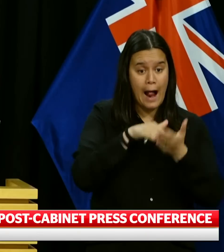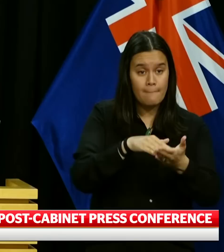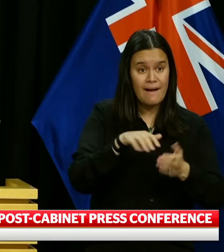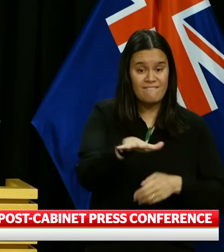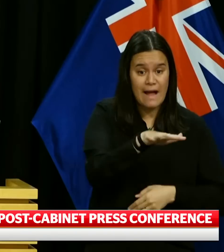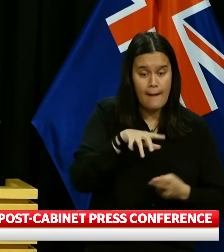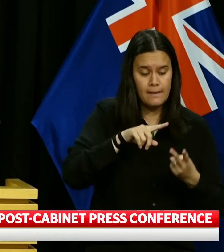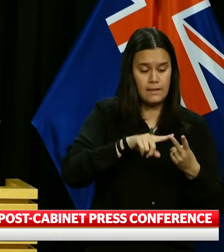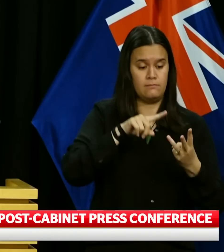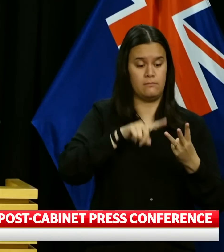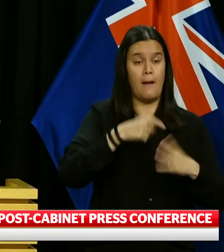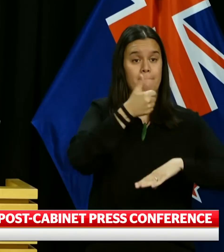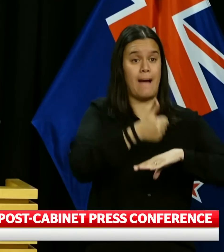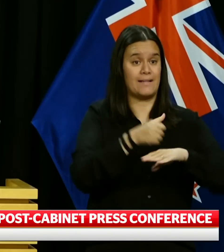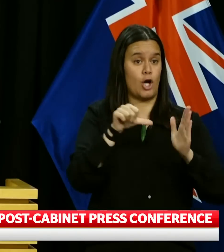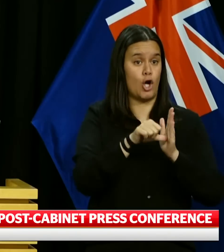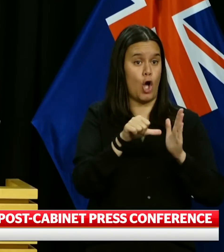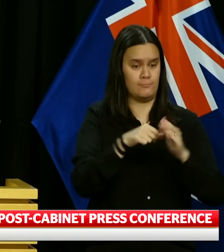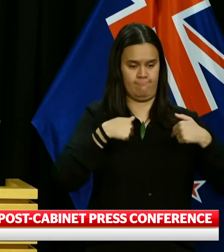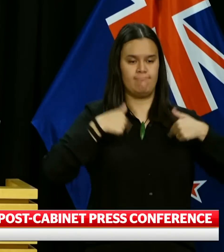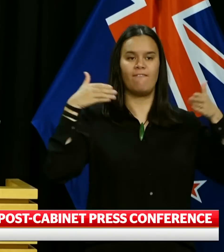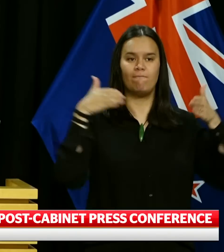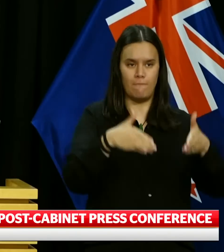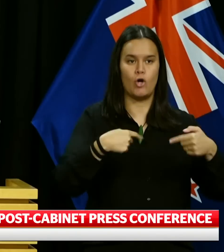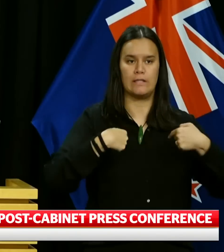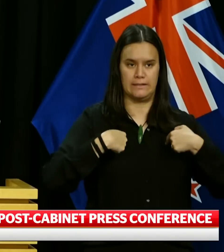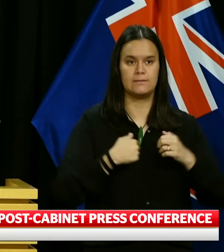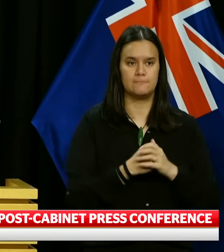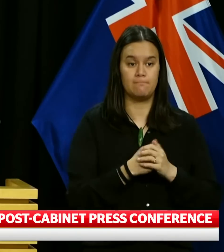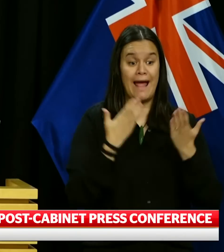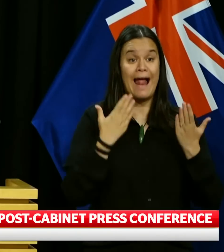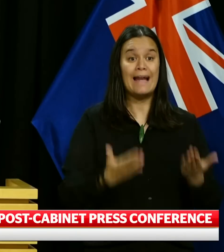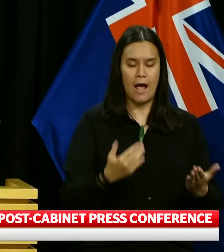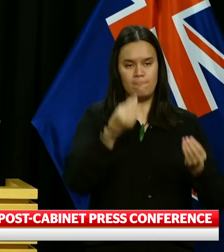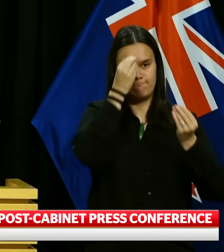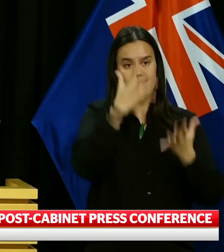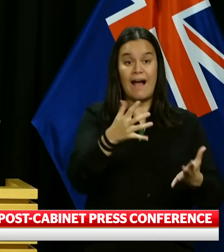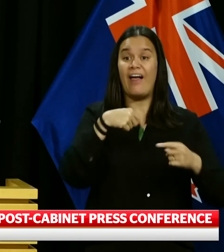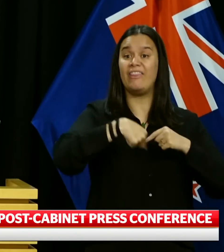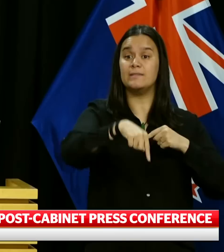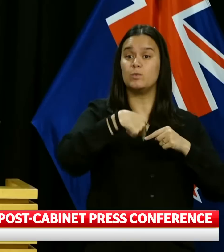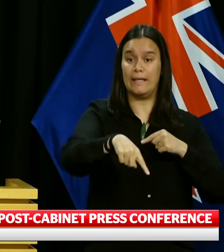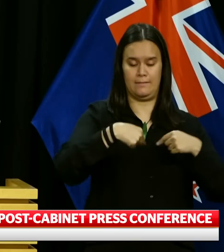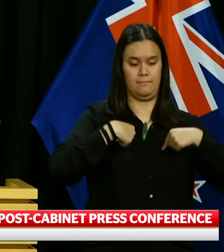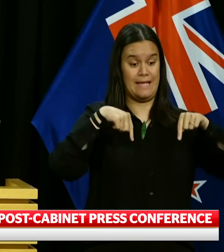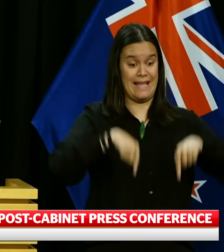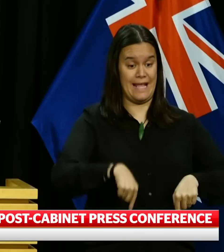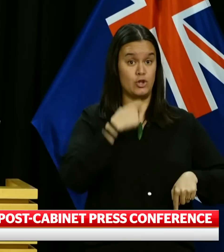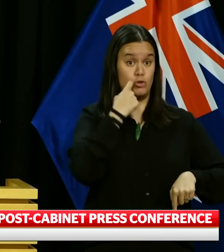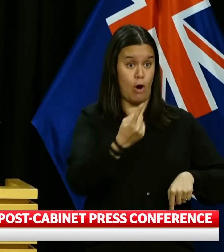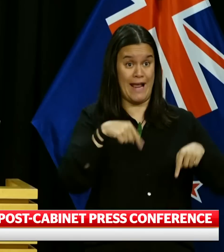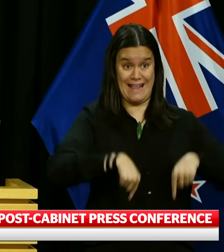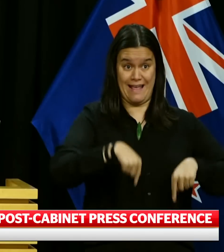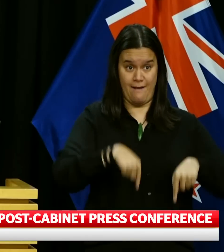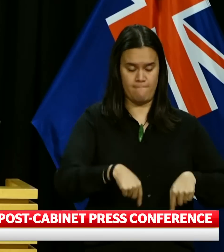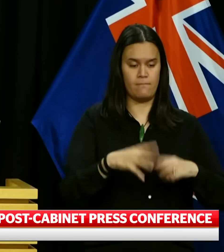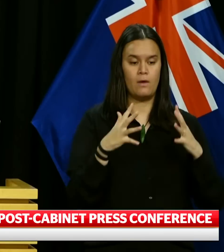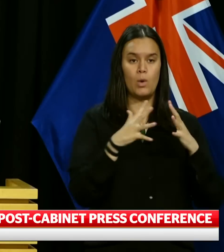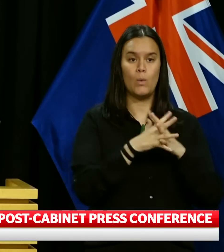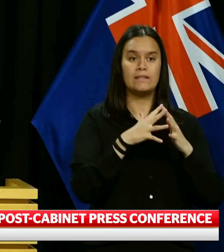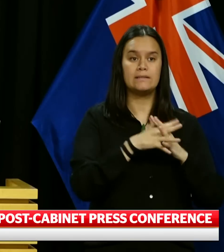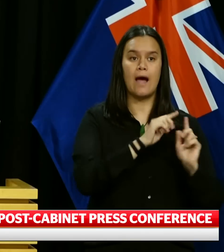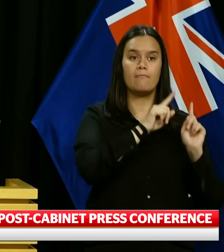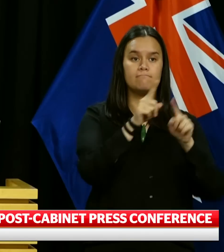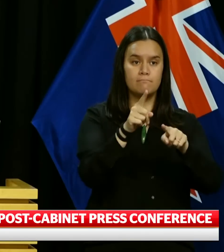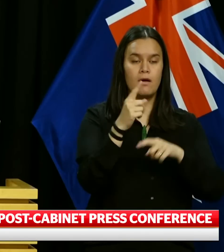butter issues like the cost of living. Now to the week ahead. Tomorrow I am here at Parliament. On Wednesday I'll be spending the morning